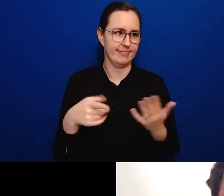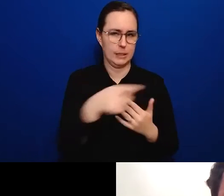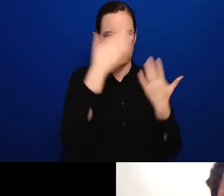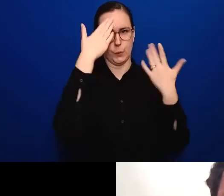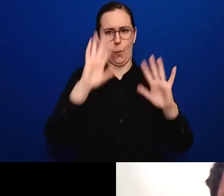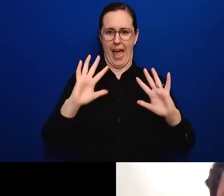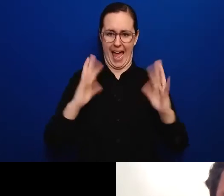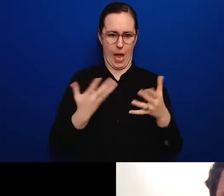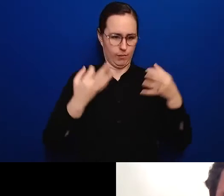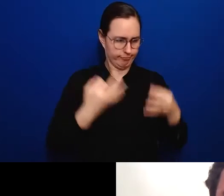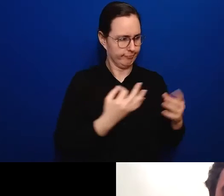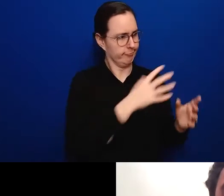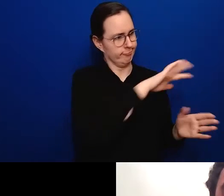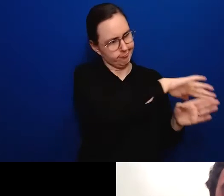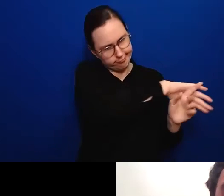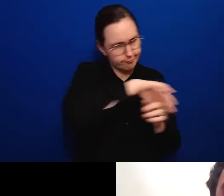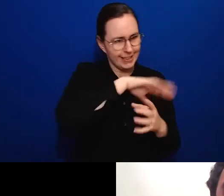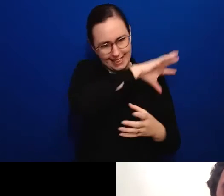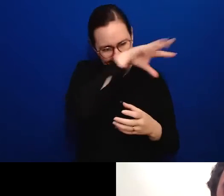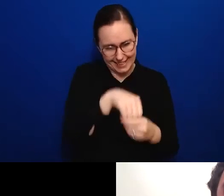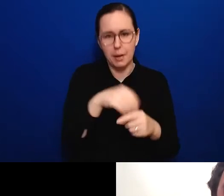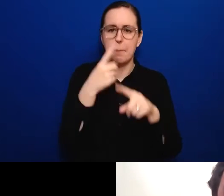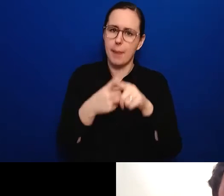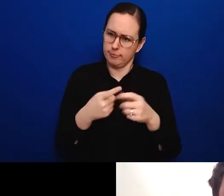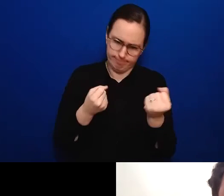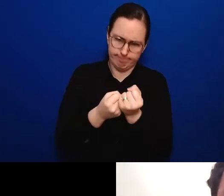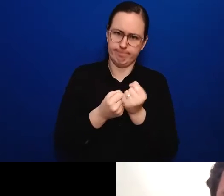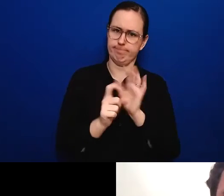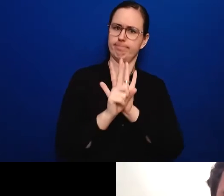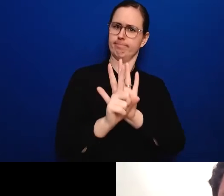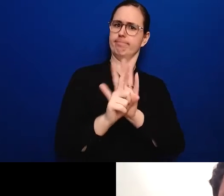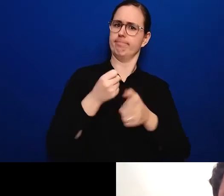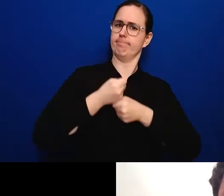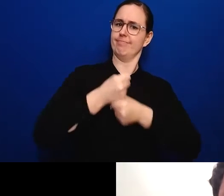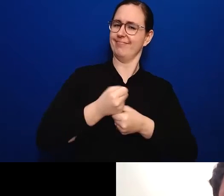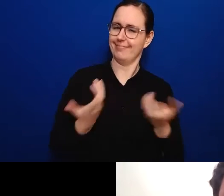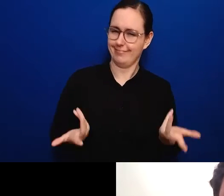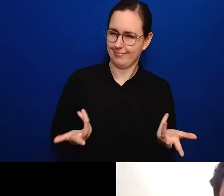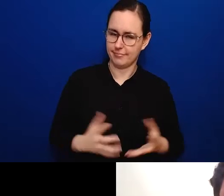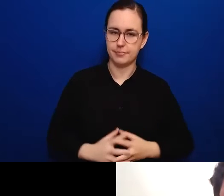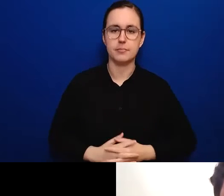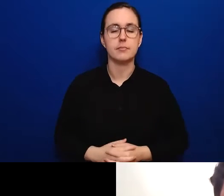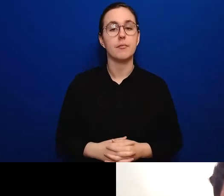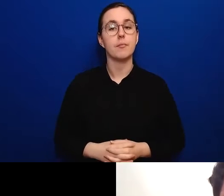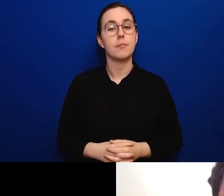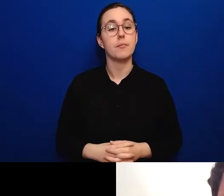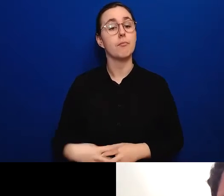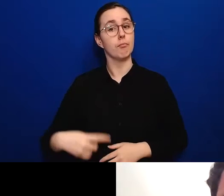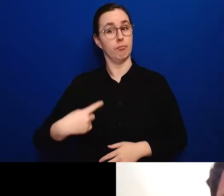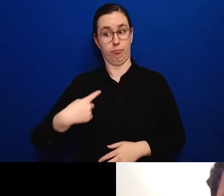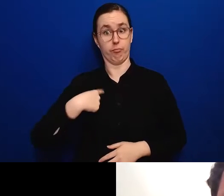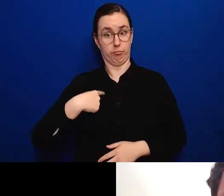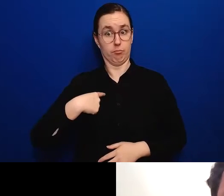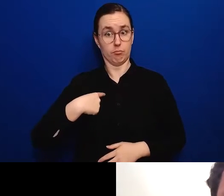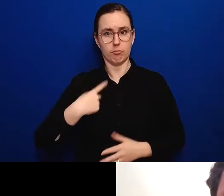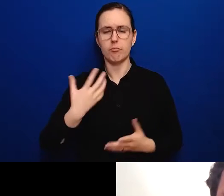with disability trainings with IDA, which is really amazing, and because I understand the different dynamics of the